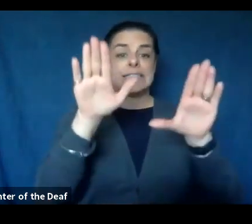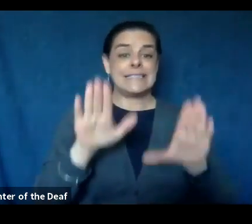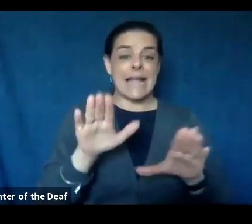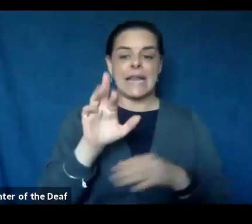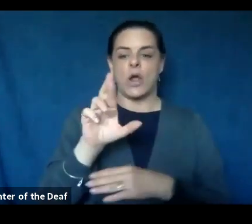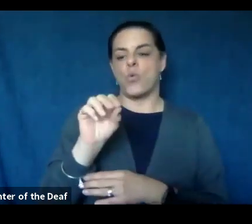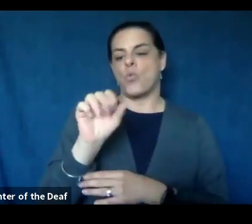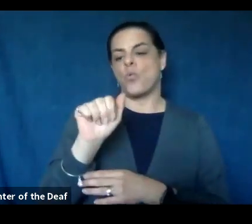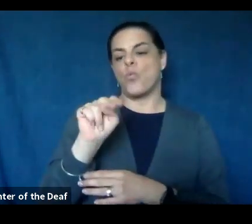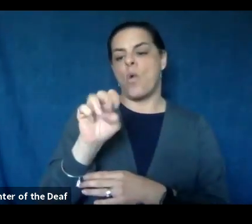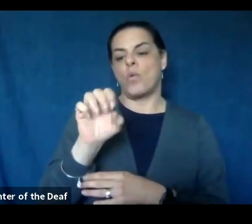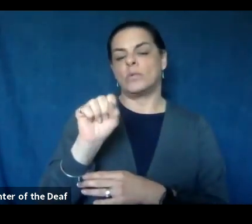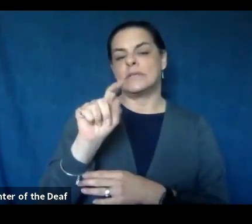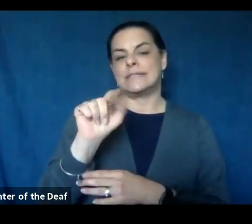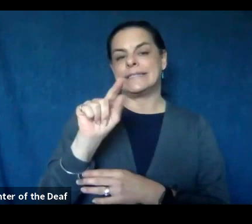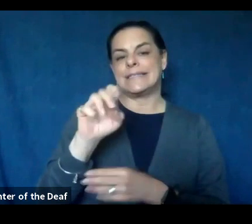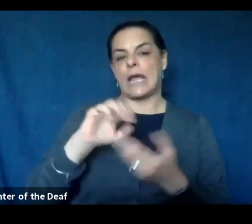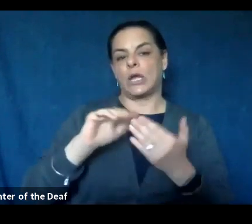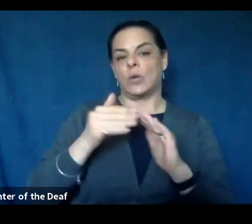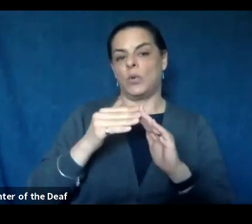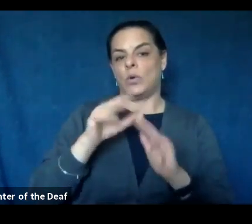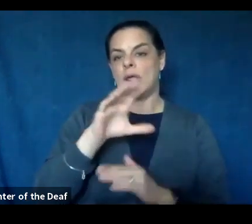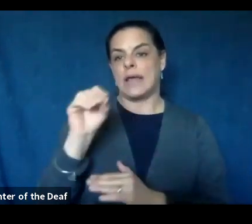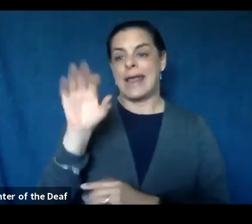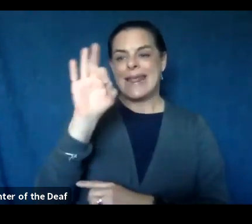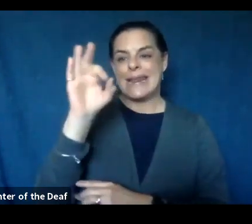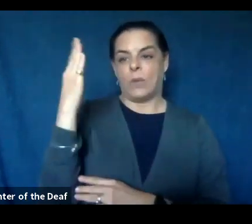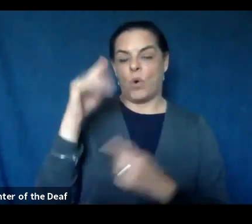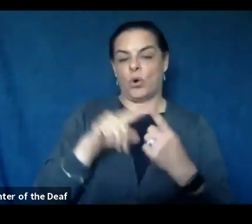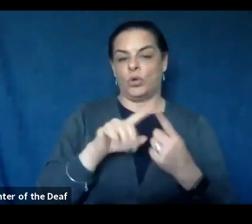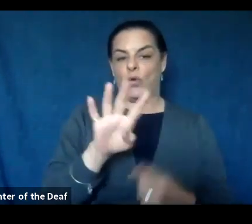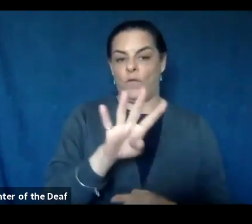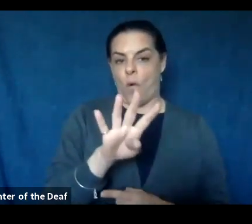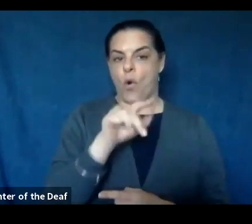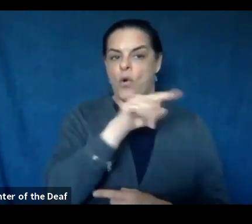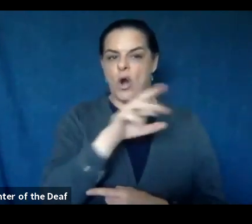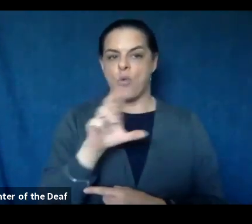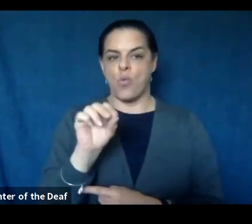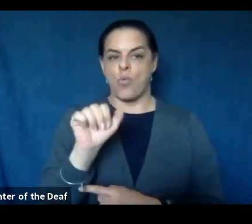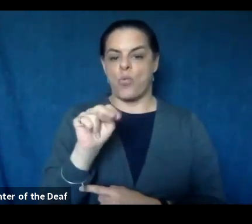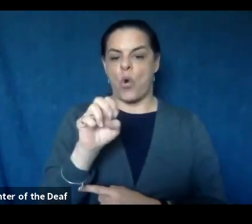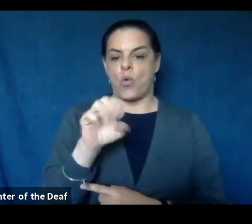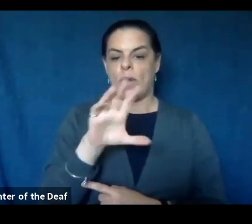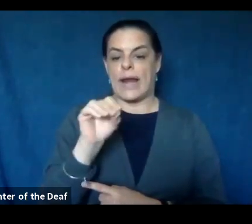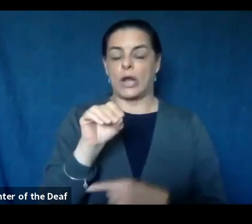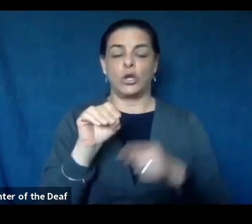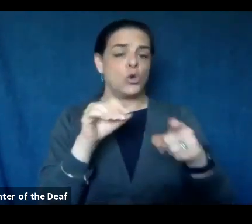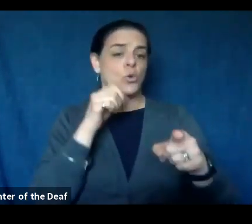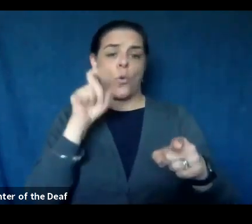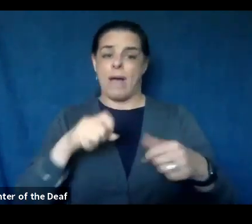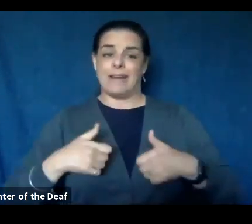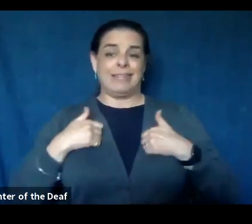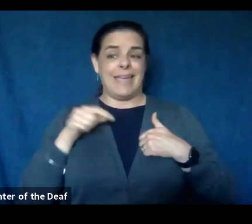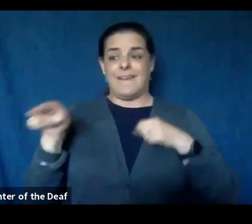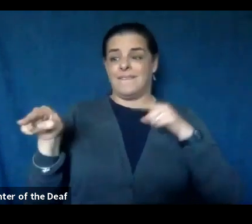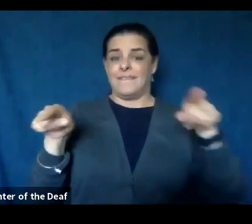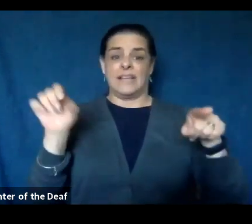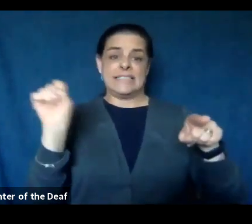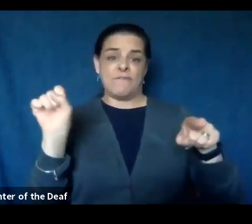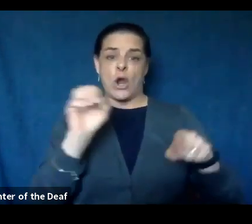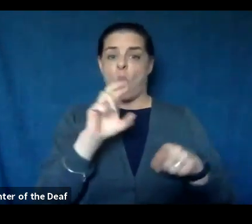College in Roane County, also from 9 a.m. to 4 p.m. You don't have to be a resident of Sevier or Roane County to be